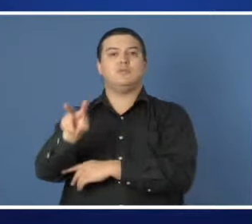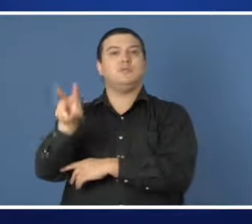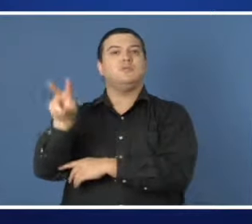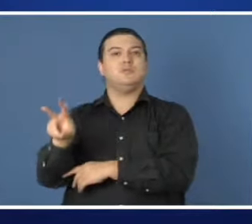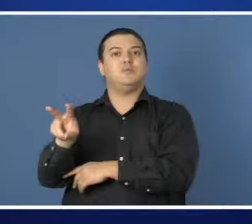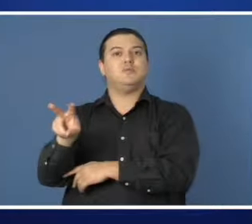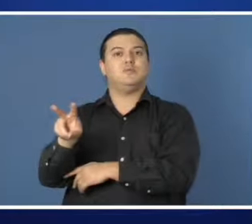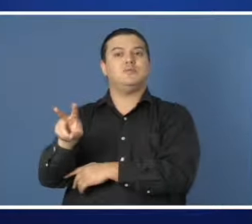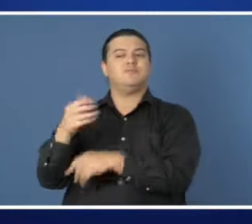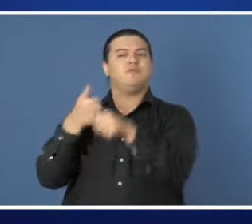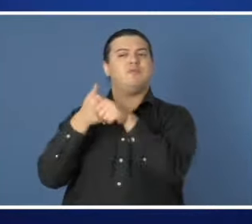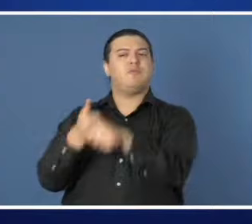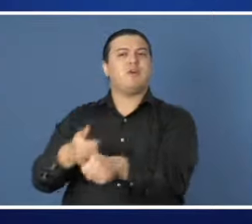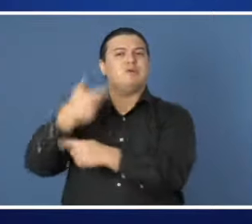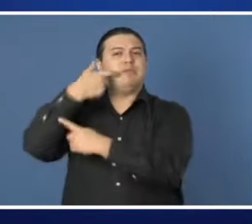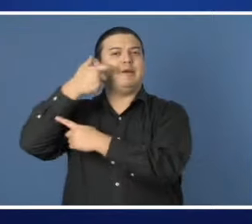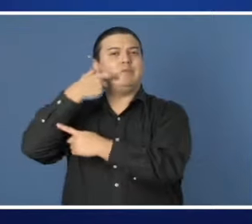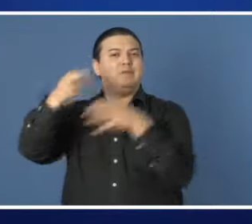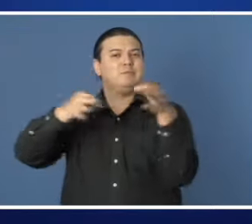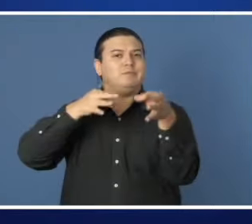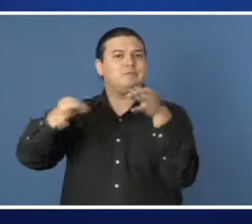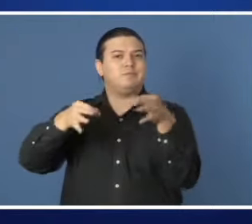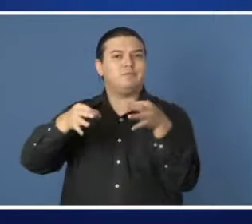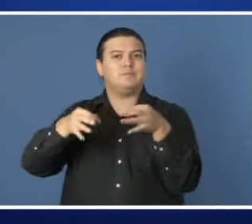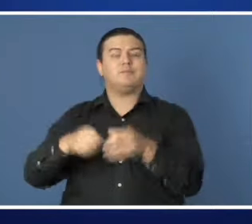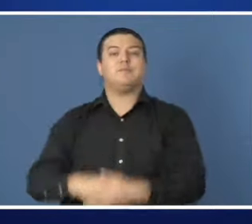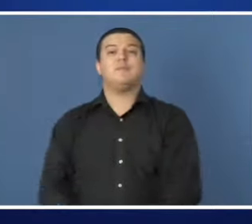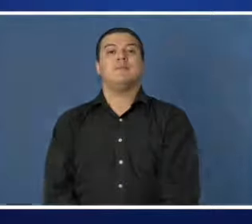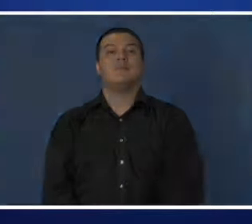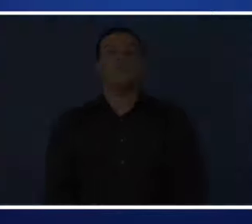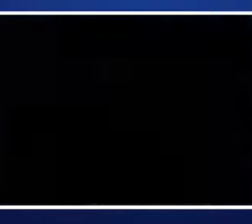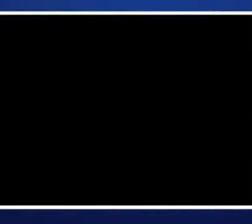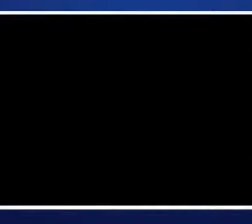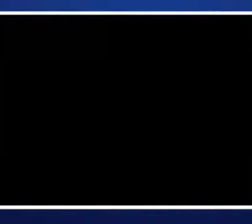1-800-222-1222 and follow directions.